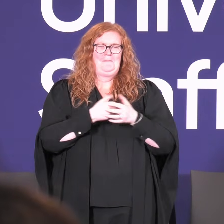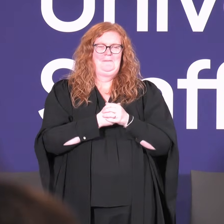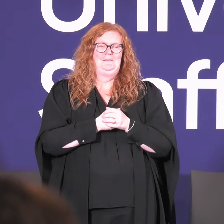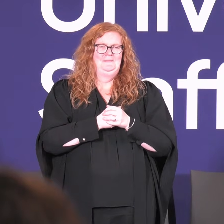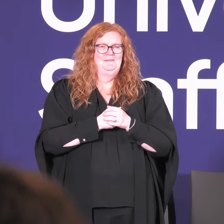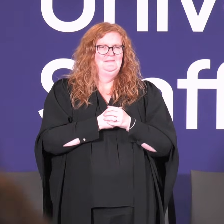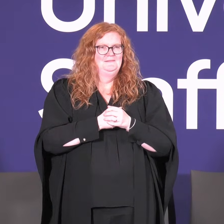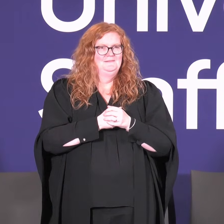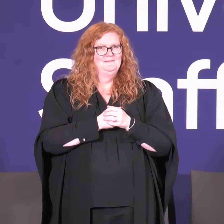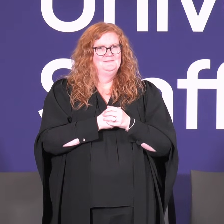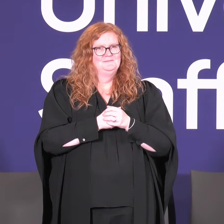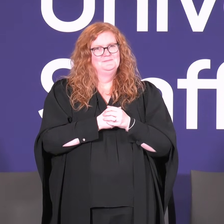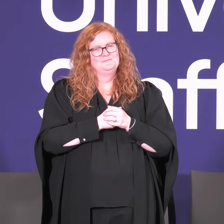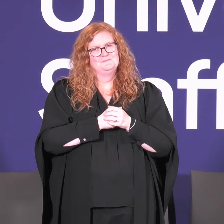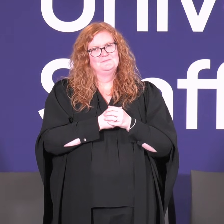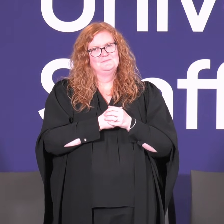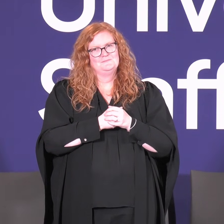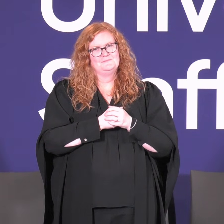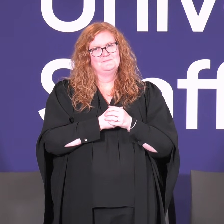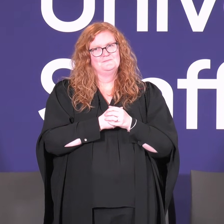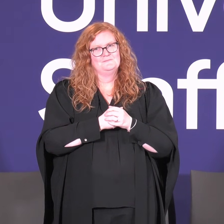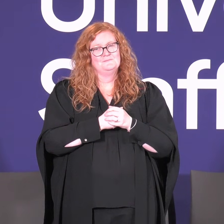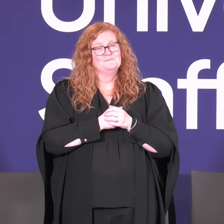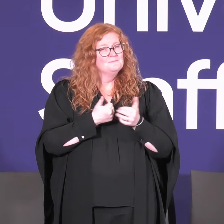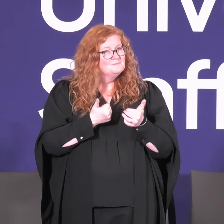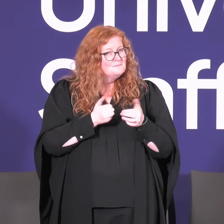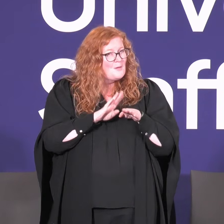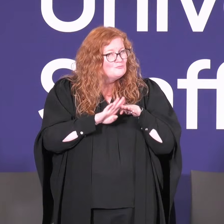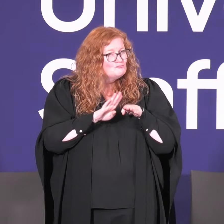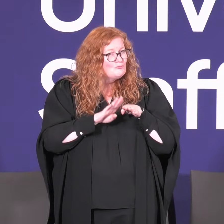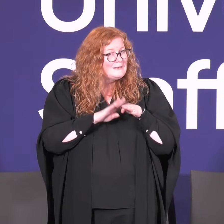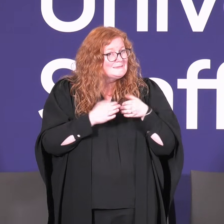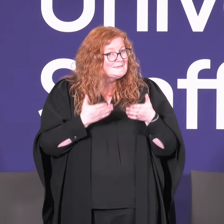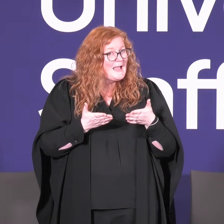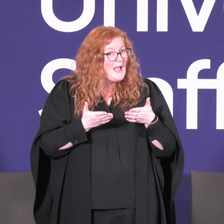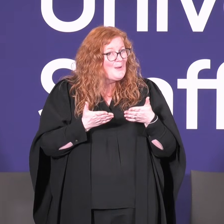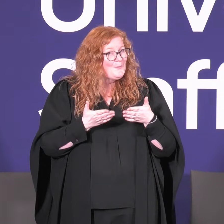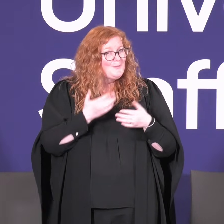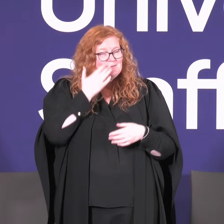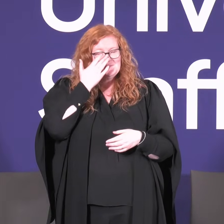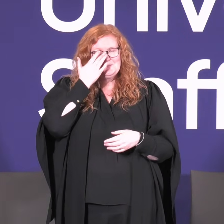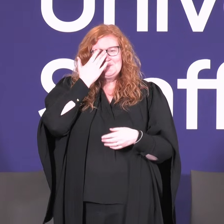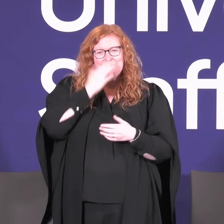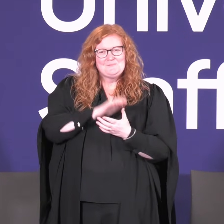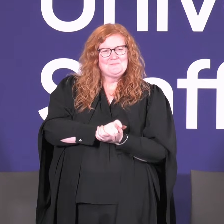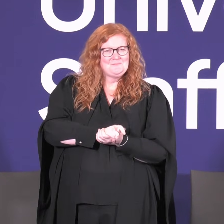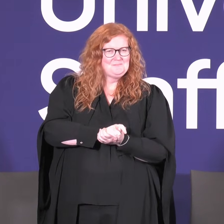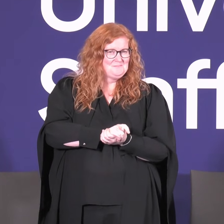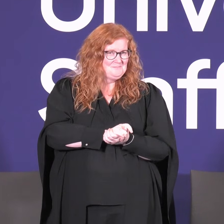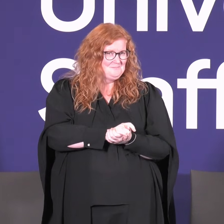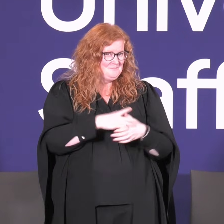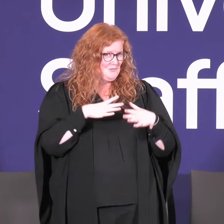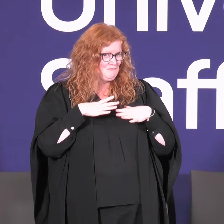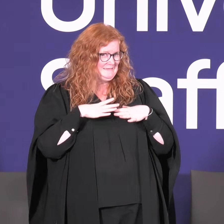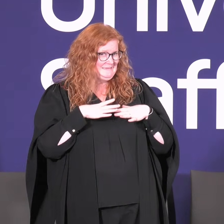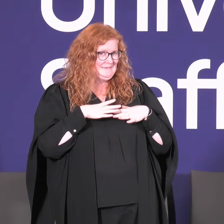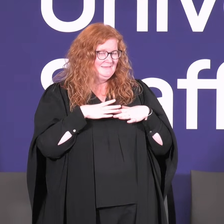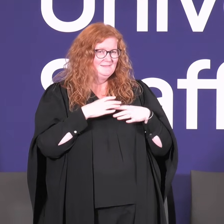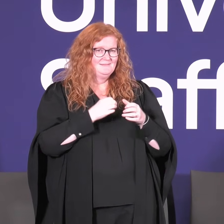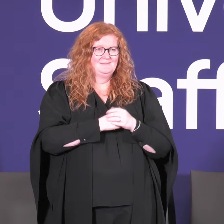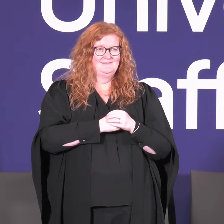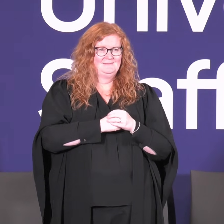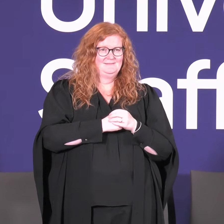encouraged. So shall we have a little practice of that? So on a count of 1, 2,